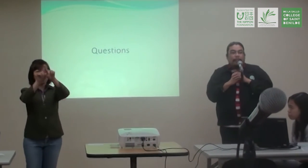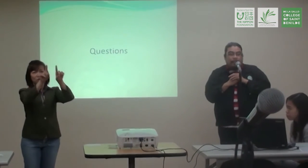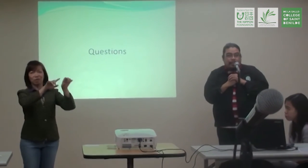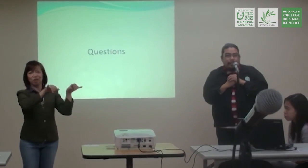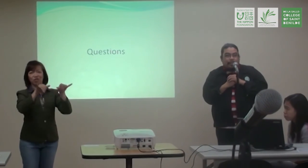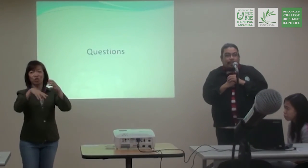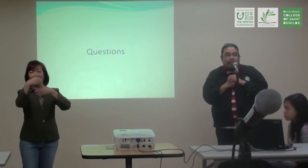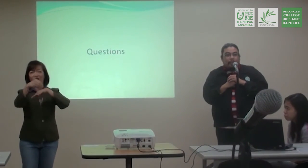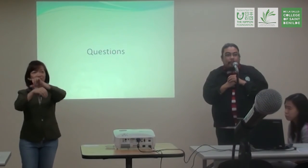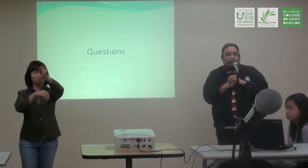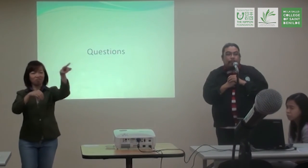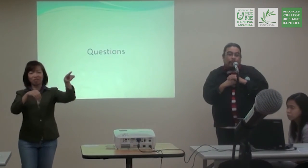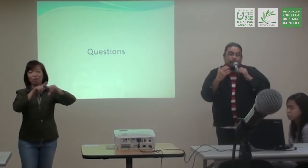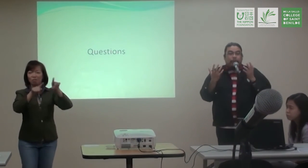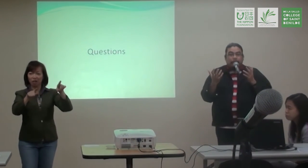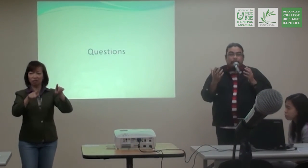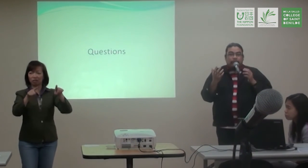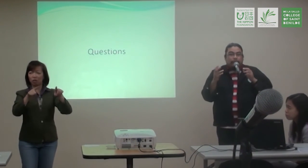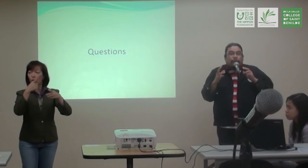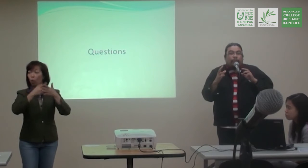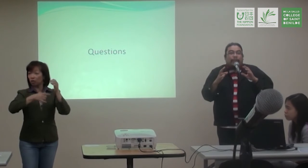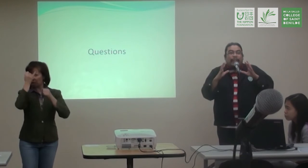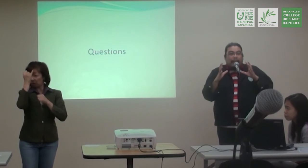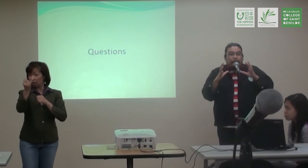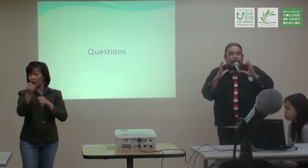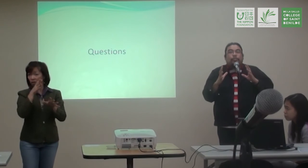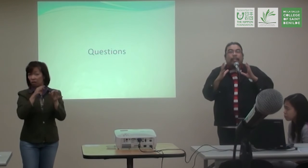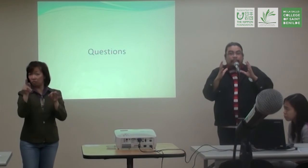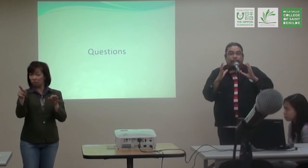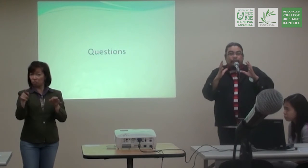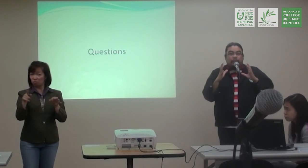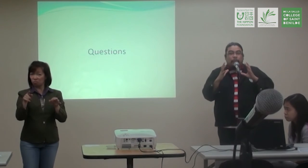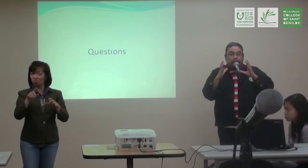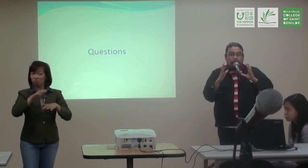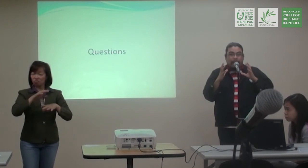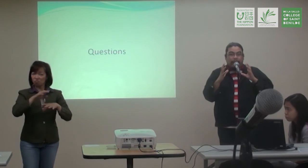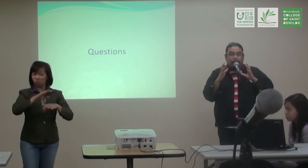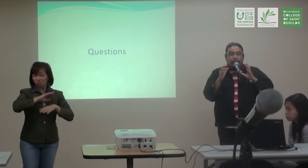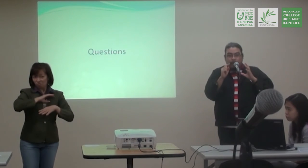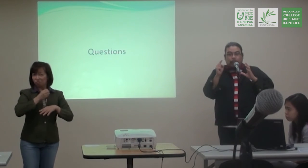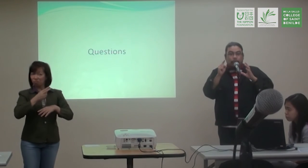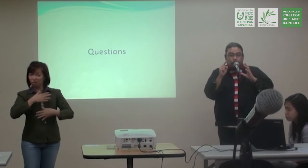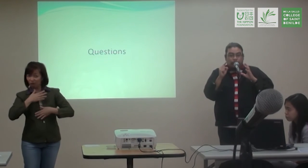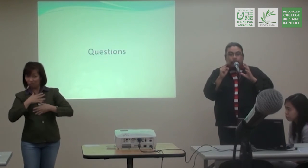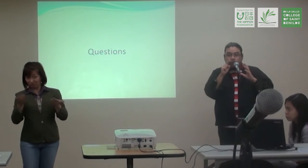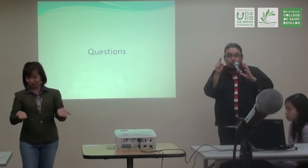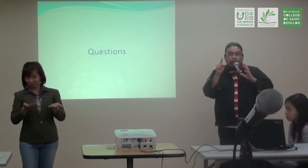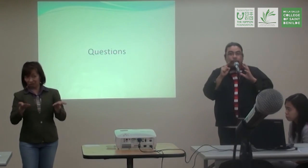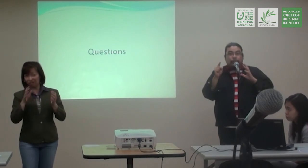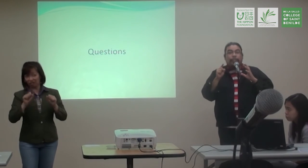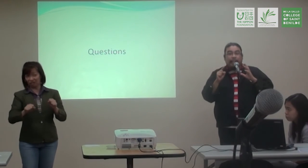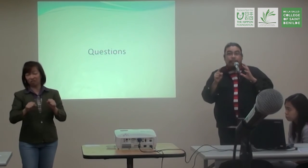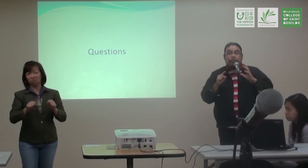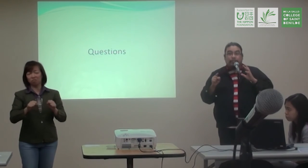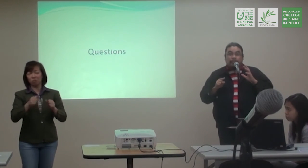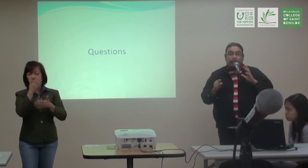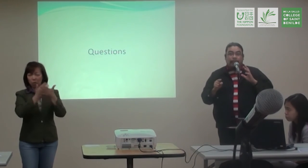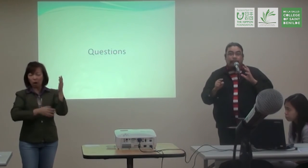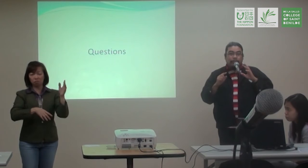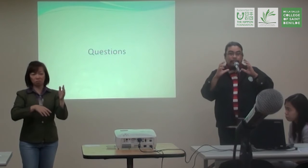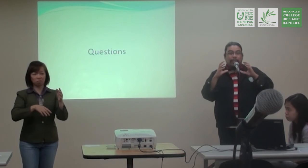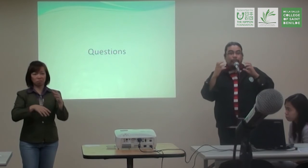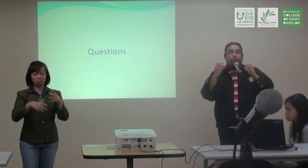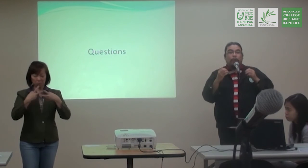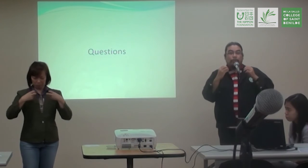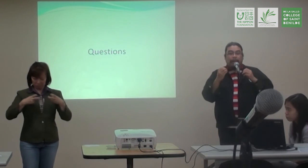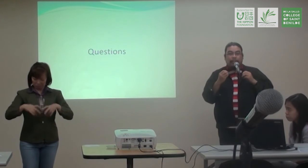but ideally, the premise is if you're very happy or satisfied with what you have, you will be able to look at certain aspects in